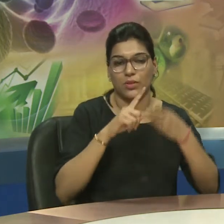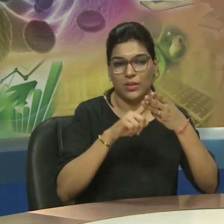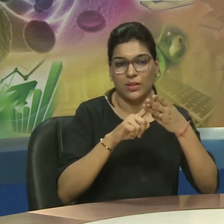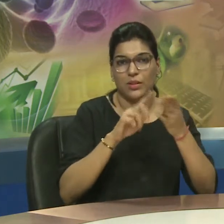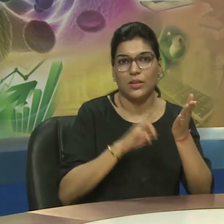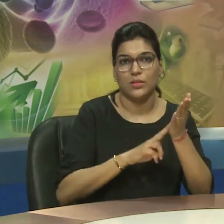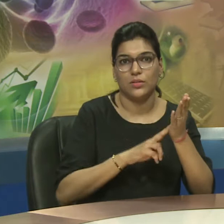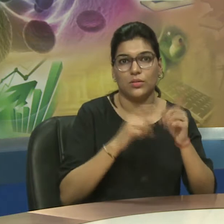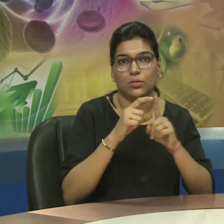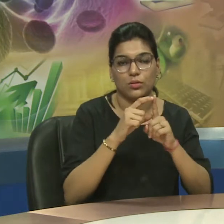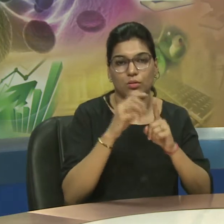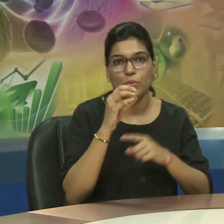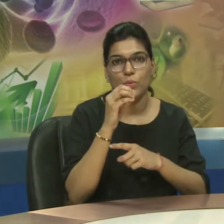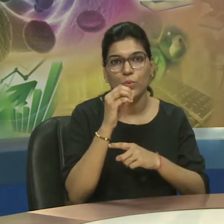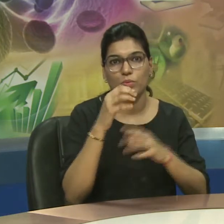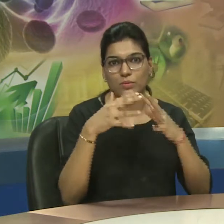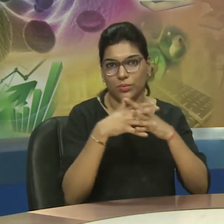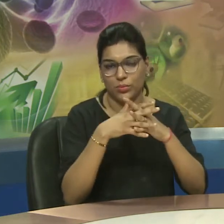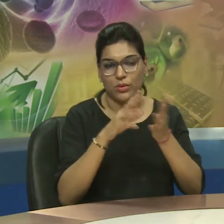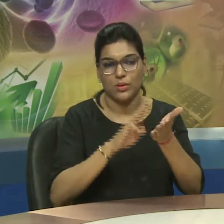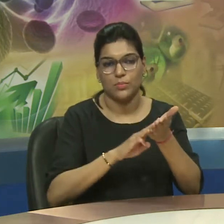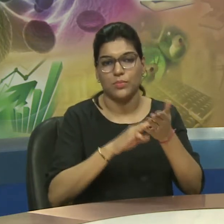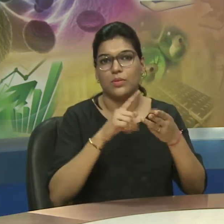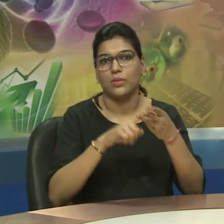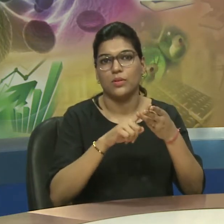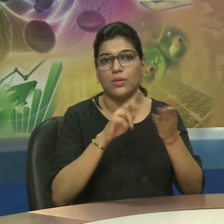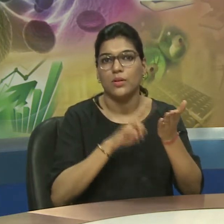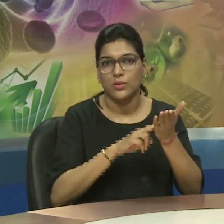In red, you can see endowment